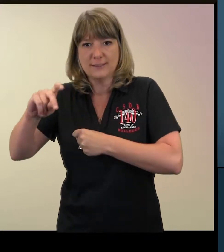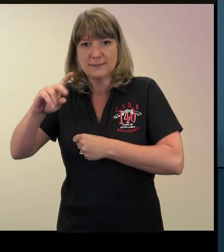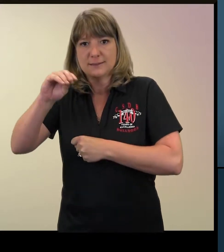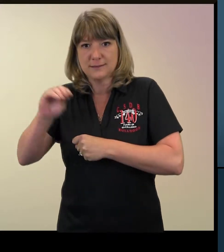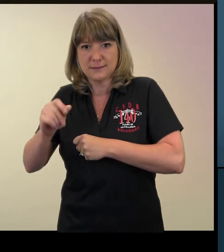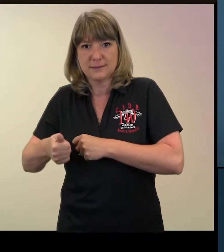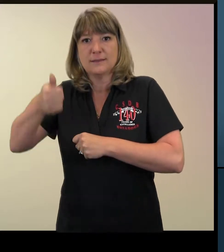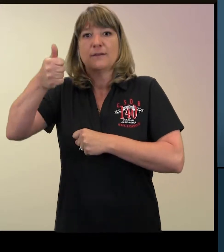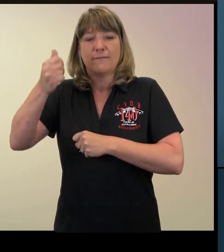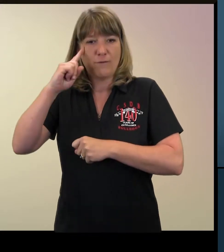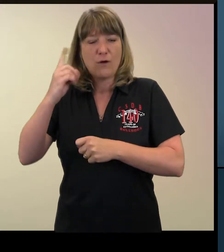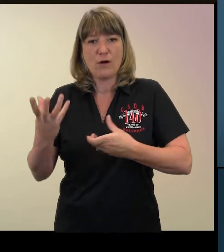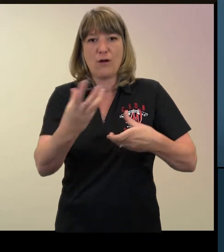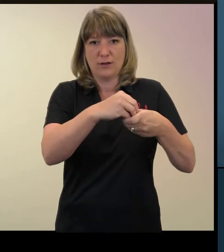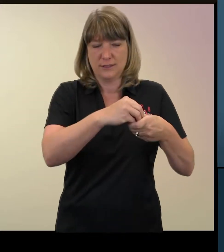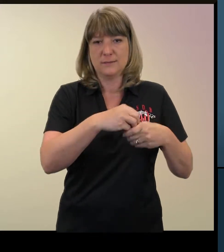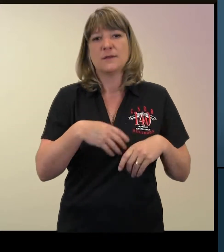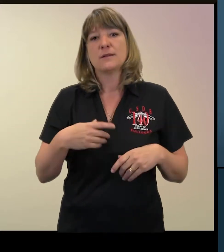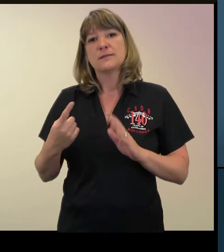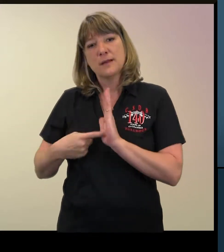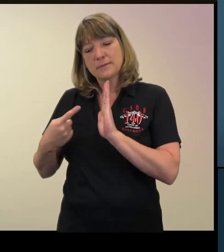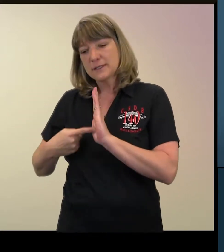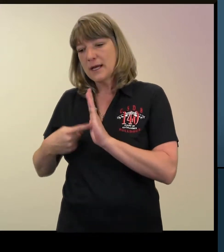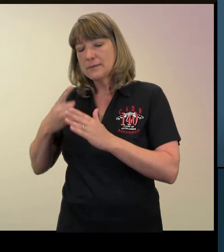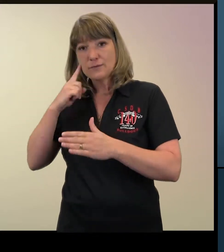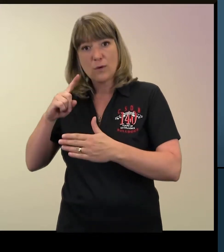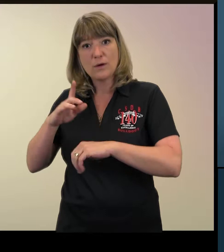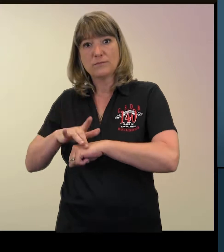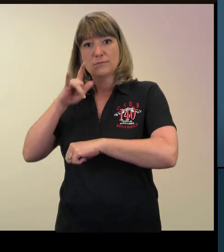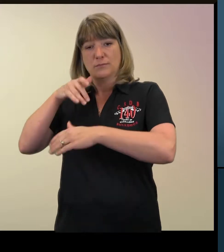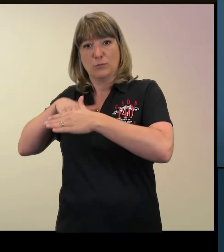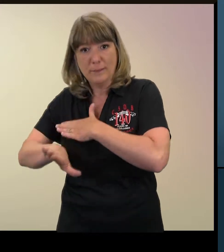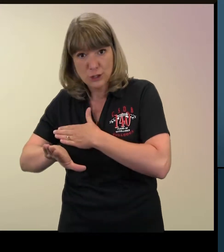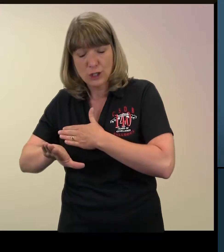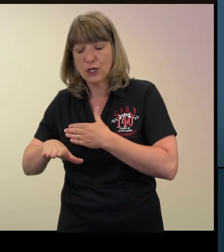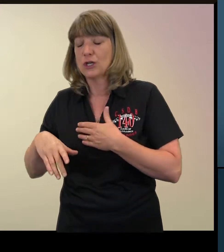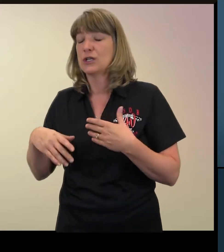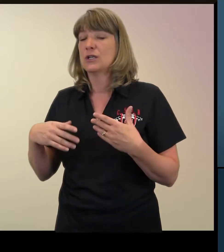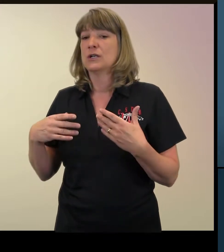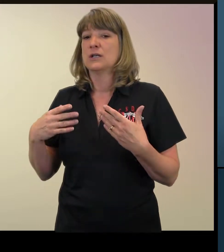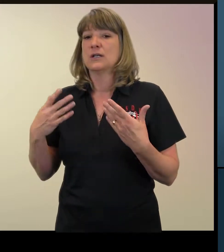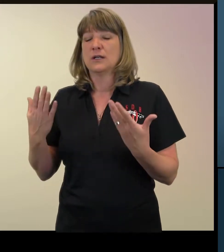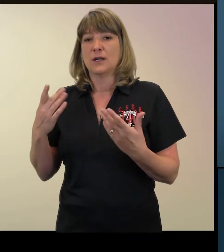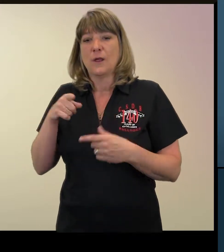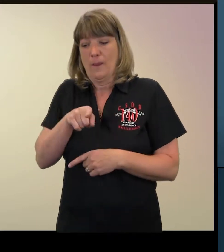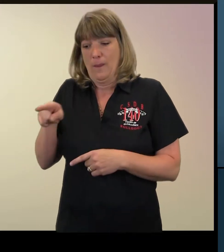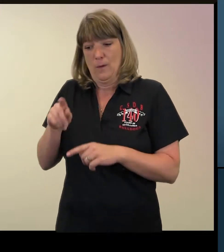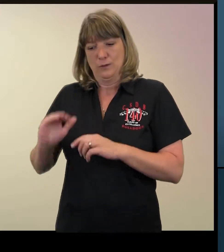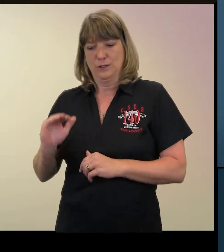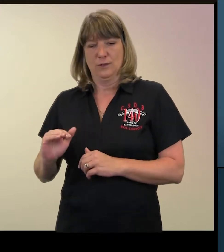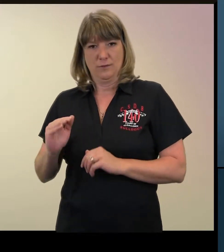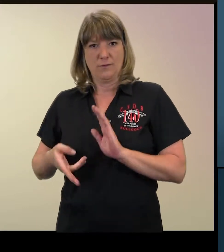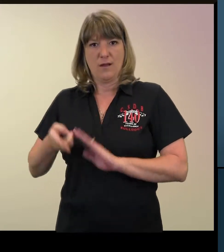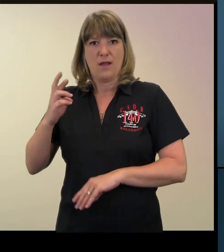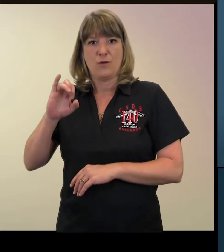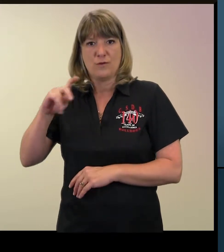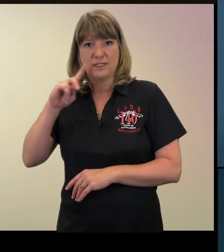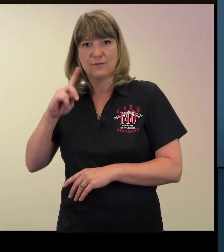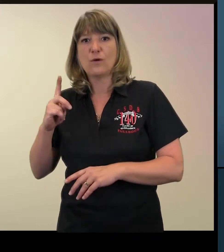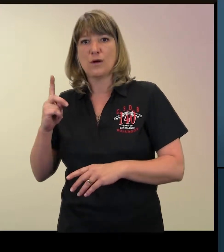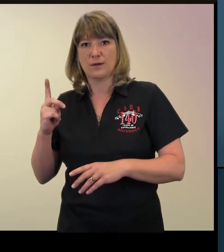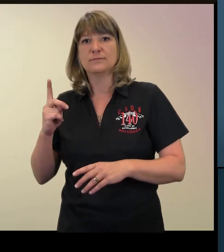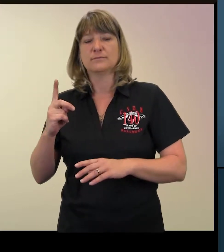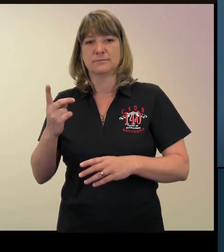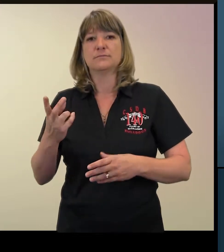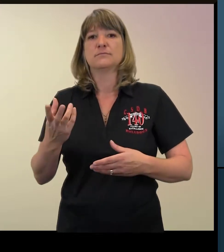in some situations, in some cases of prematurity, those children might be at higher risk for an autism spectrum disorder.